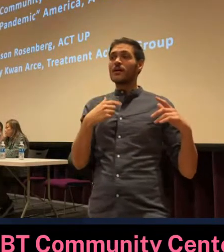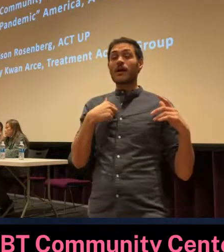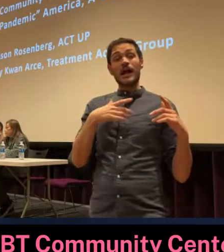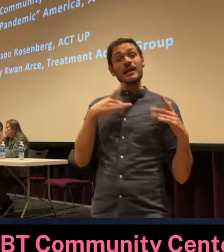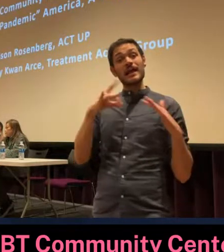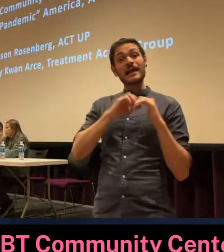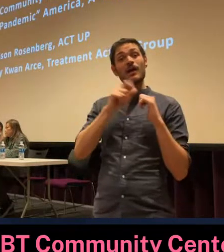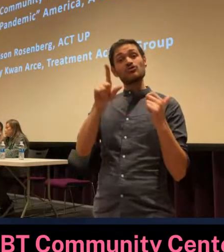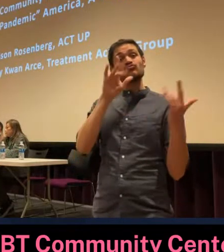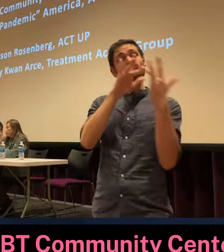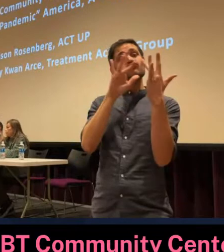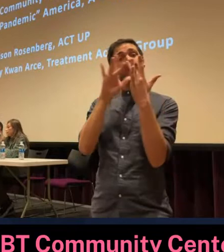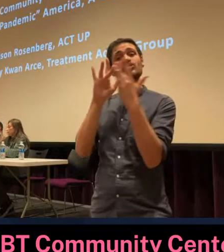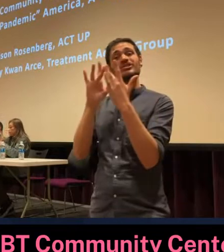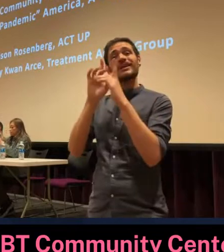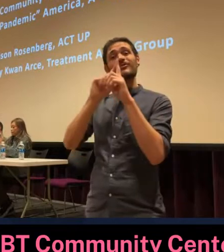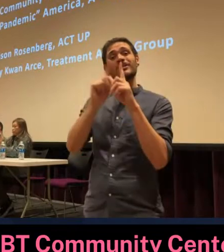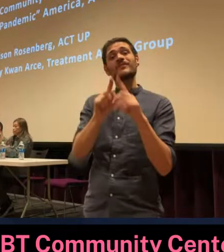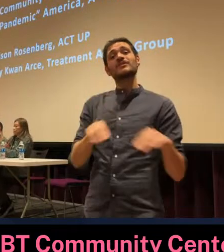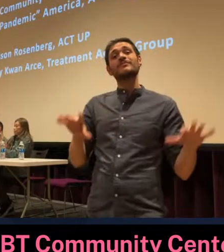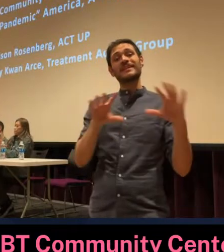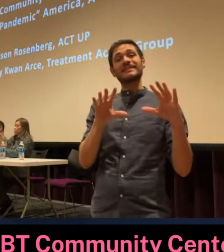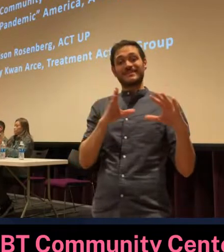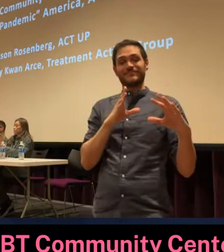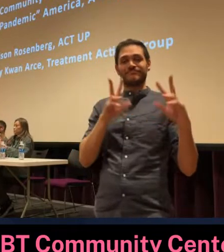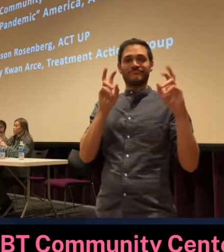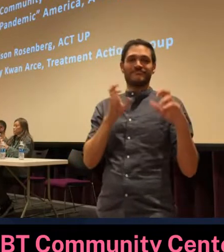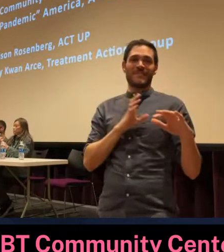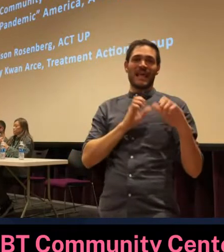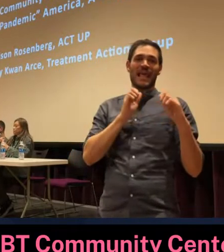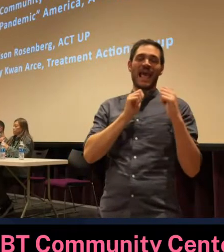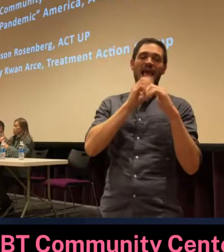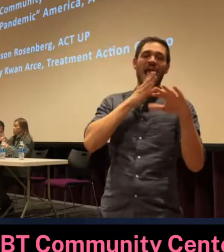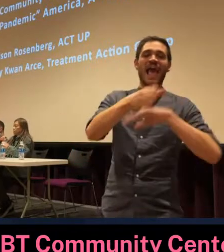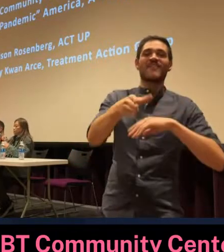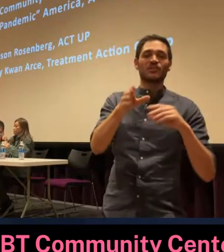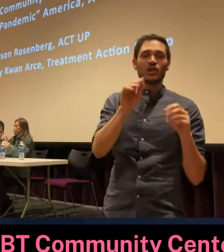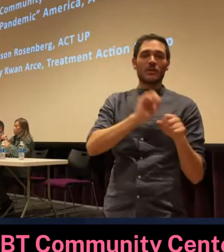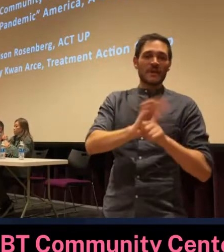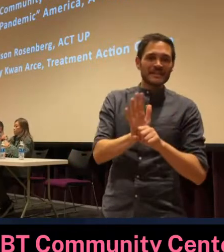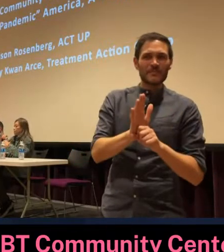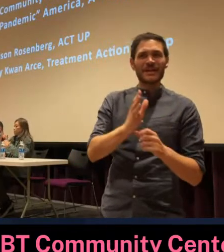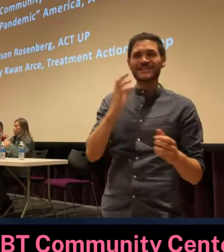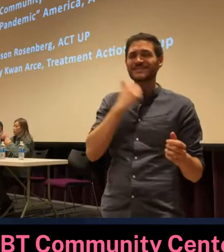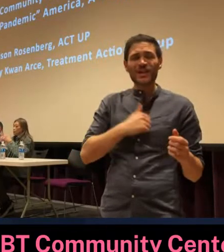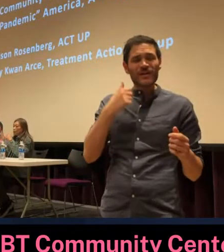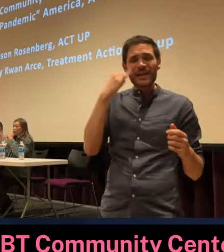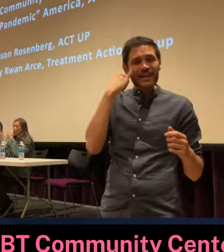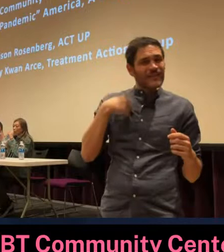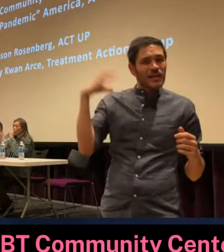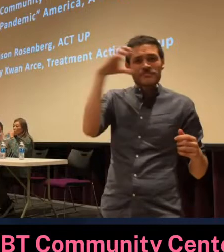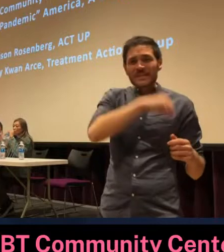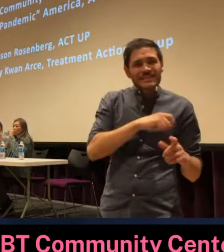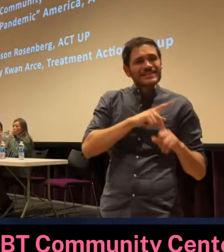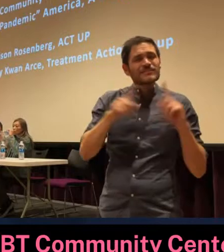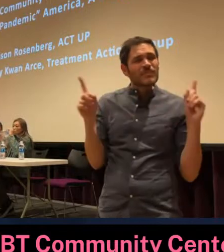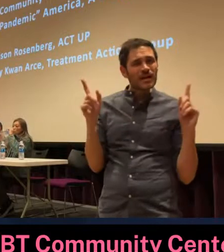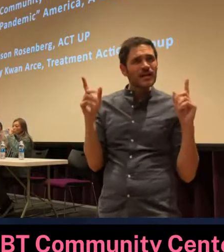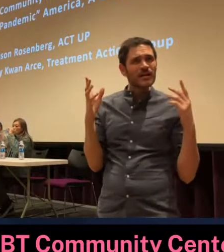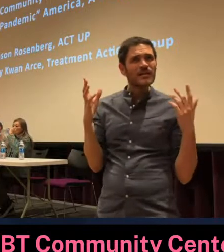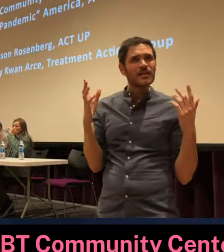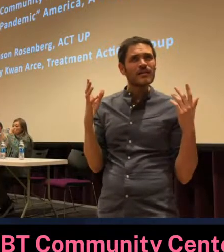those spaces concerning the post-pandemic world. And if you said it, I'm sorry if I drifted off and I didn't hear it, but were